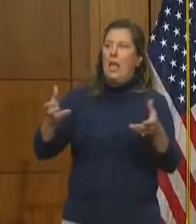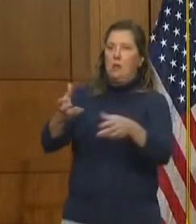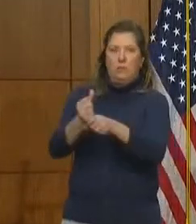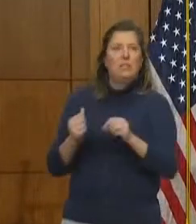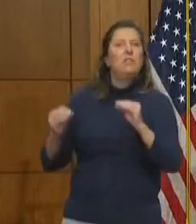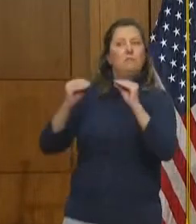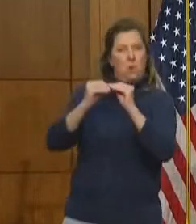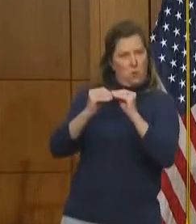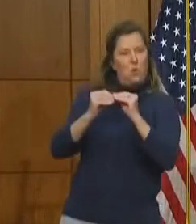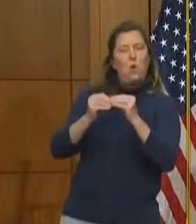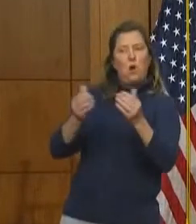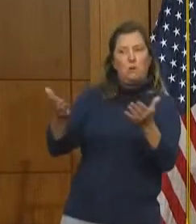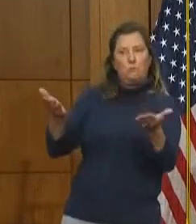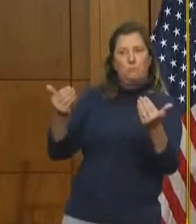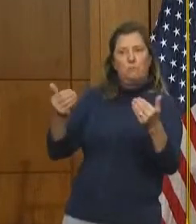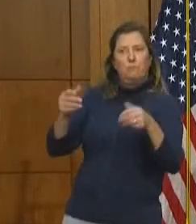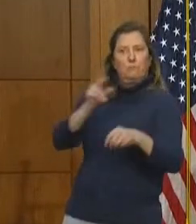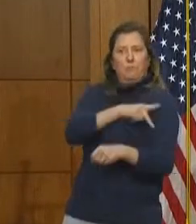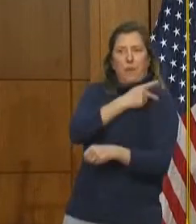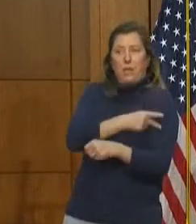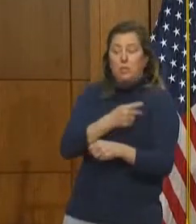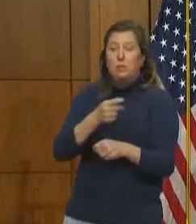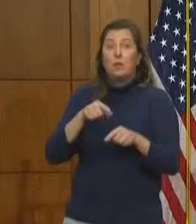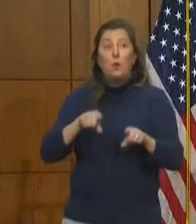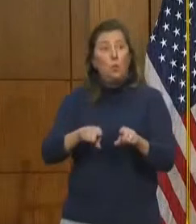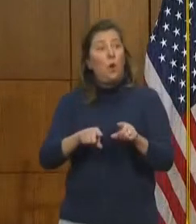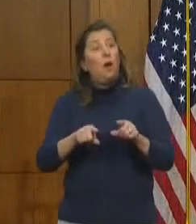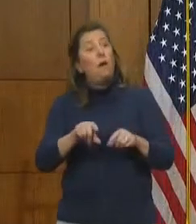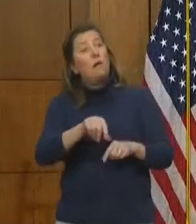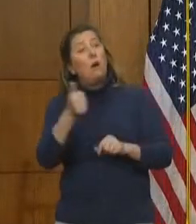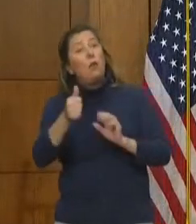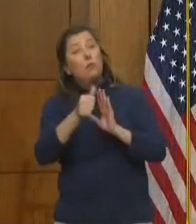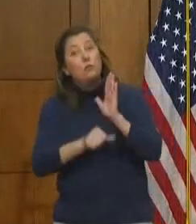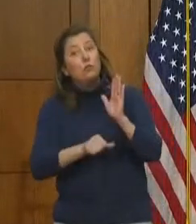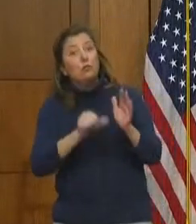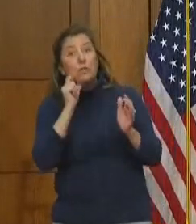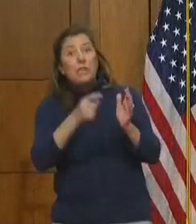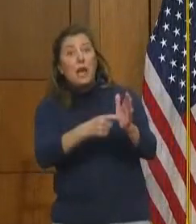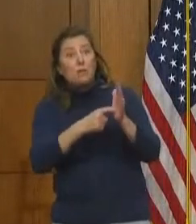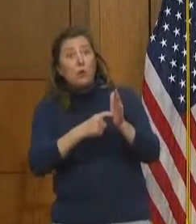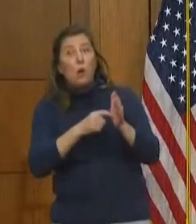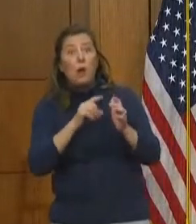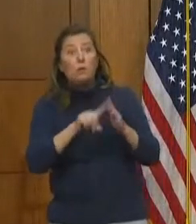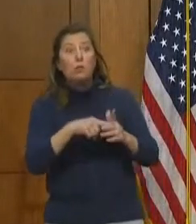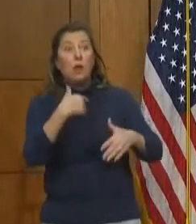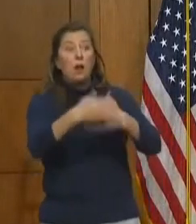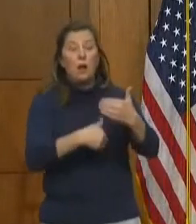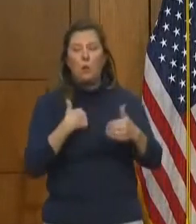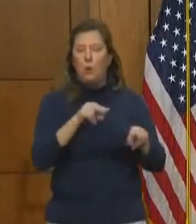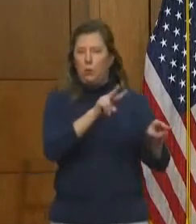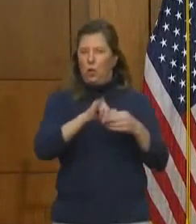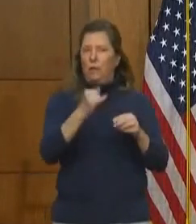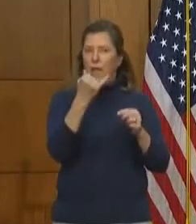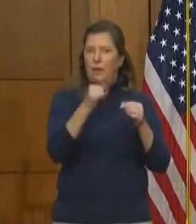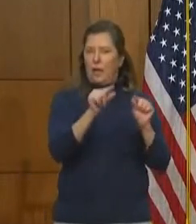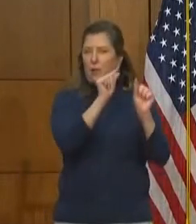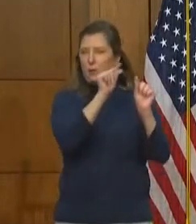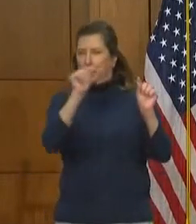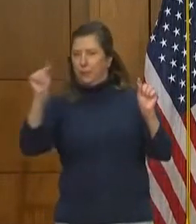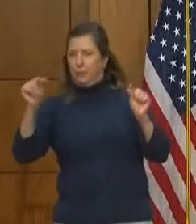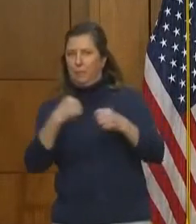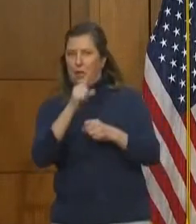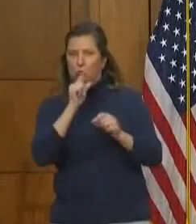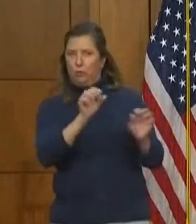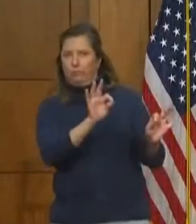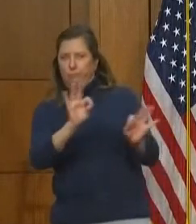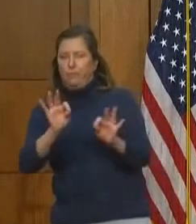we'll keep an eye on that as elective surgeries continue to resume. The next chart shows us how